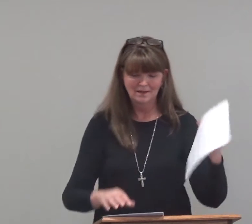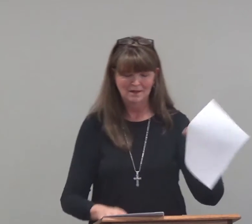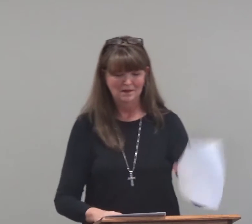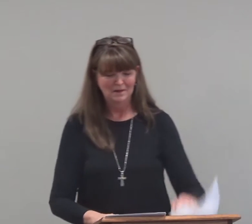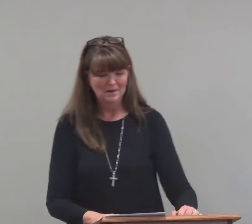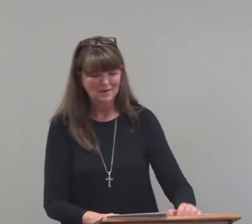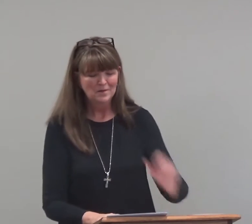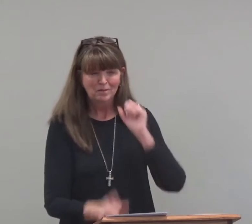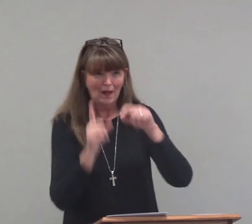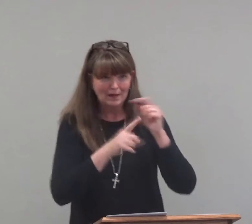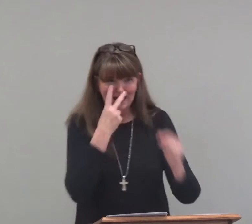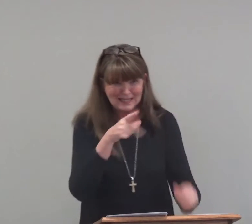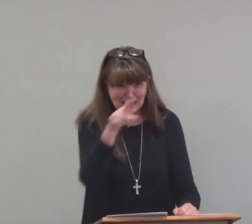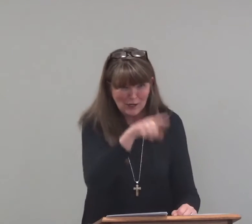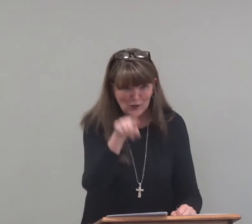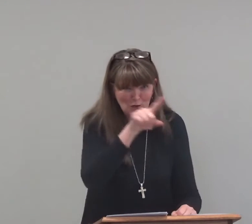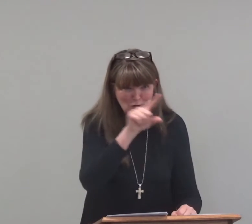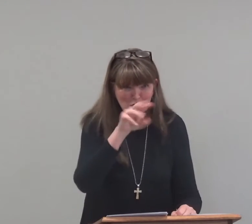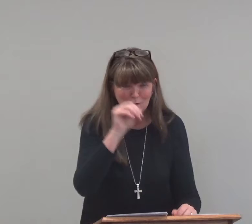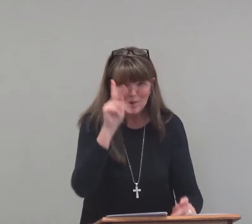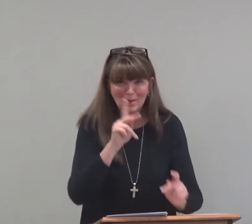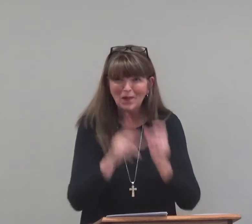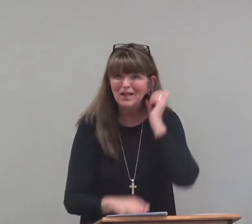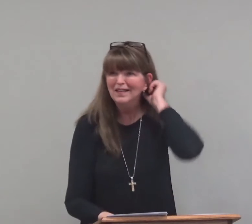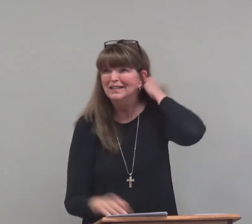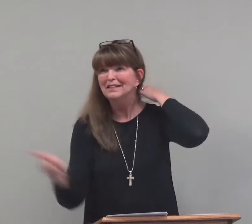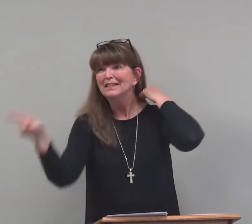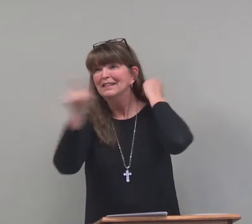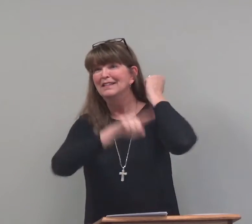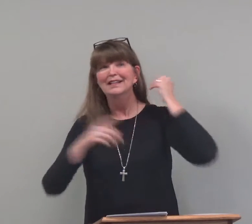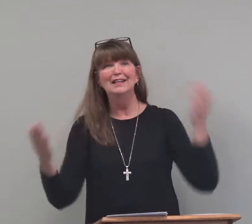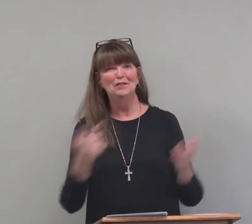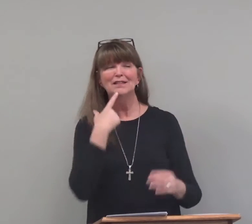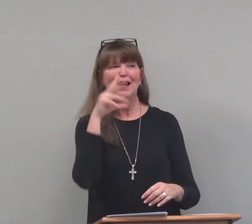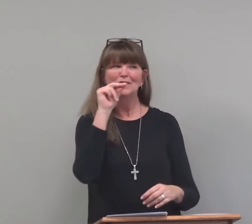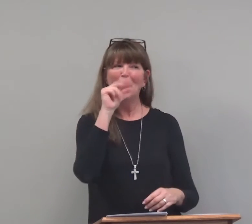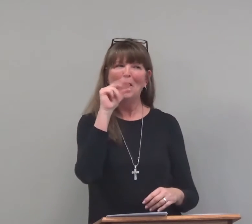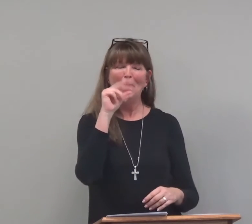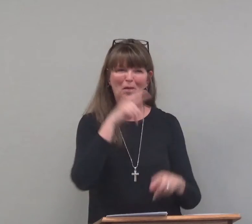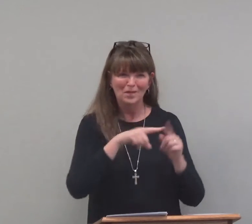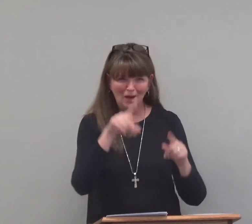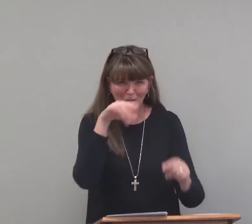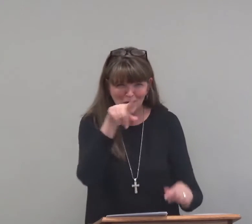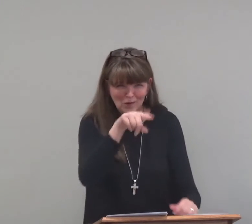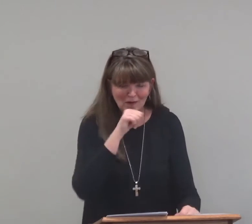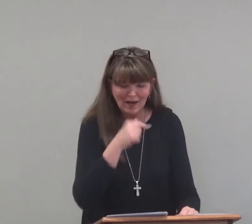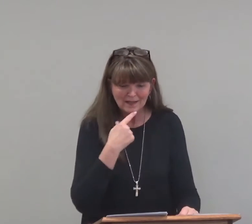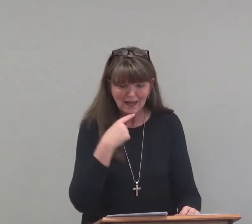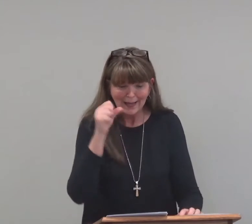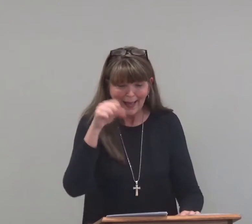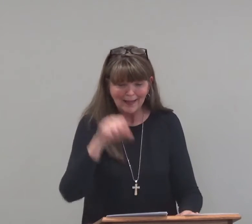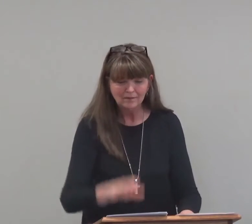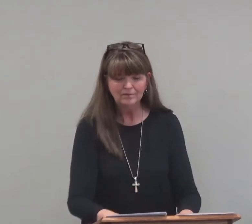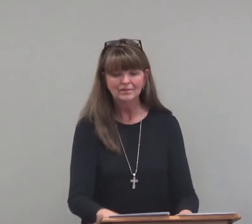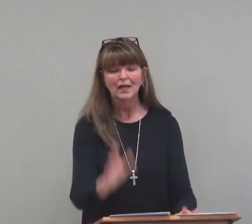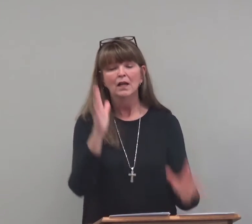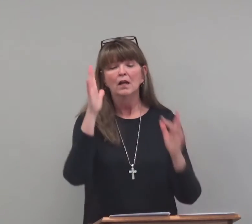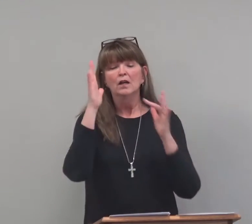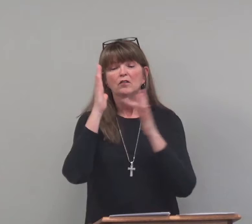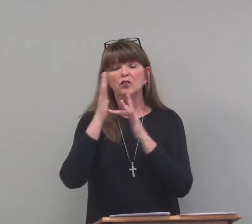If you know nobody of you had better say yes. And you Zoom folks, I can't see us, you better not say yes. But nobody here in